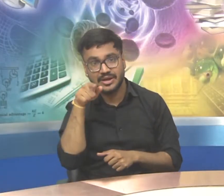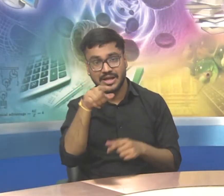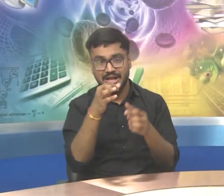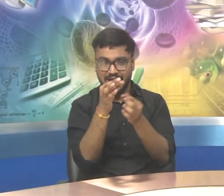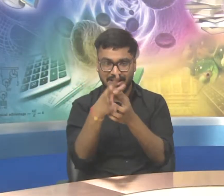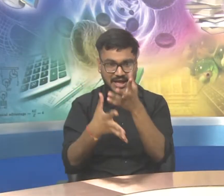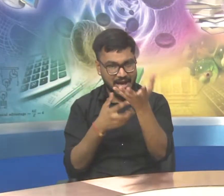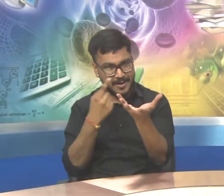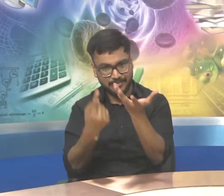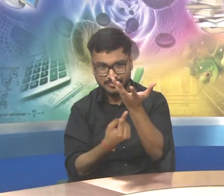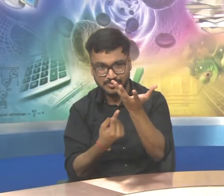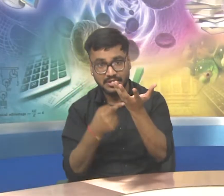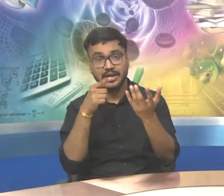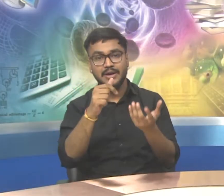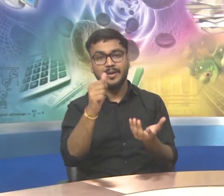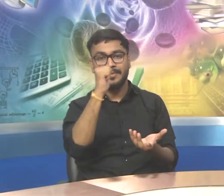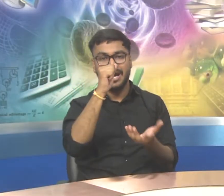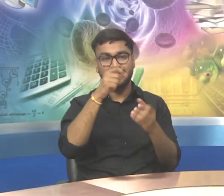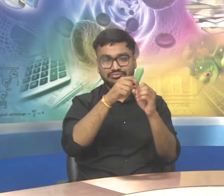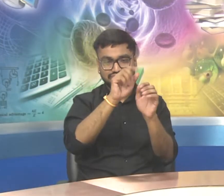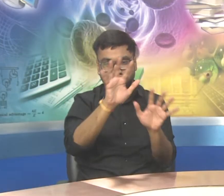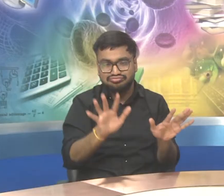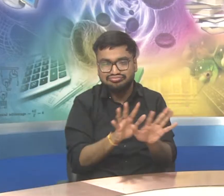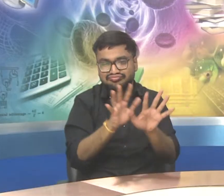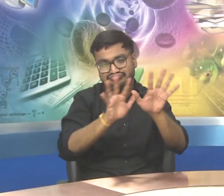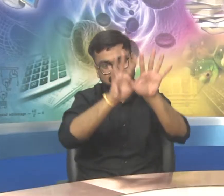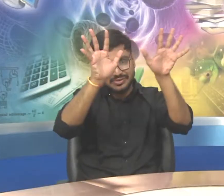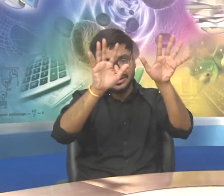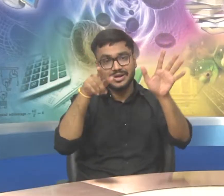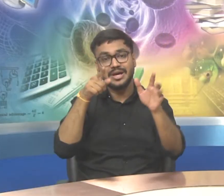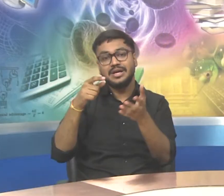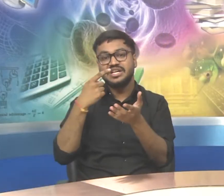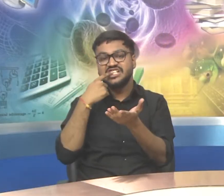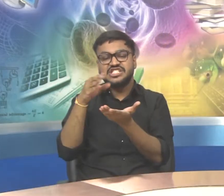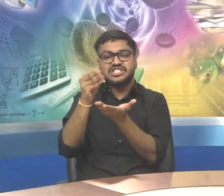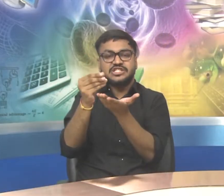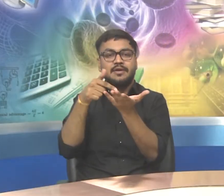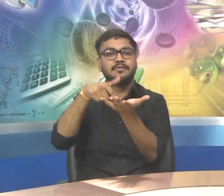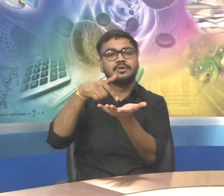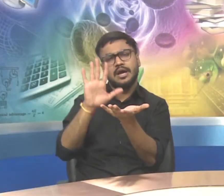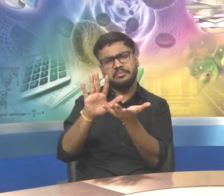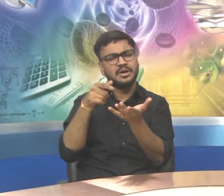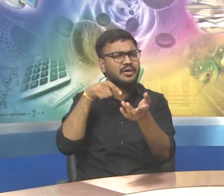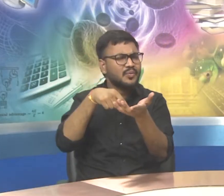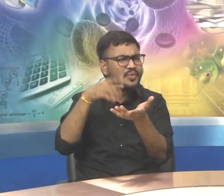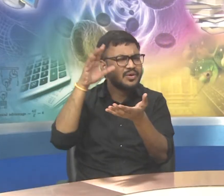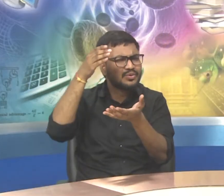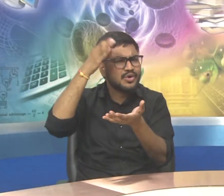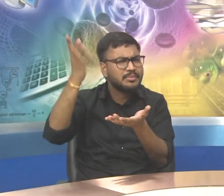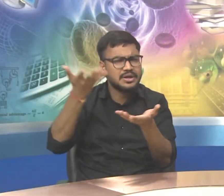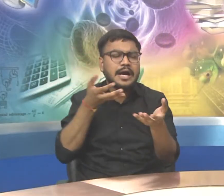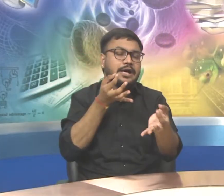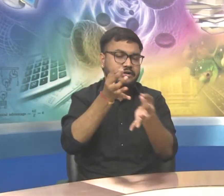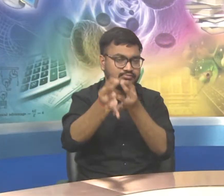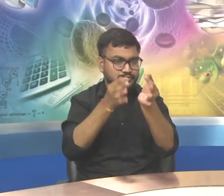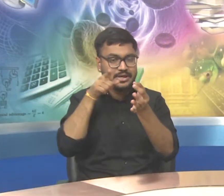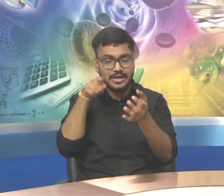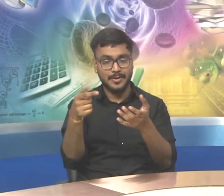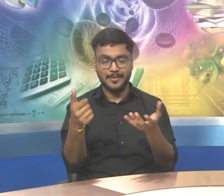the most easy example, which is salt water. After heating them, water evaporates and